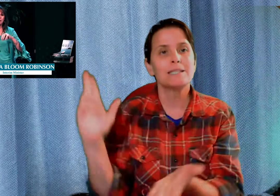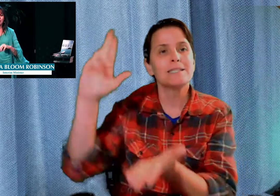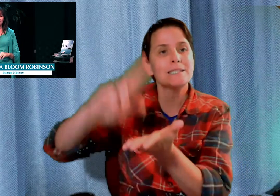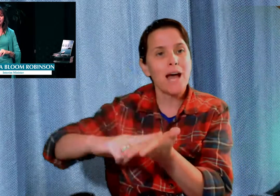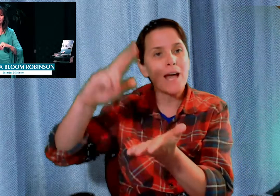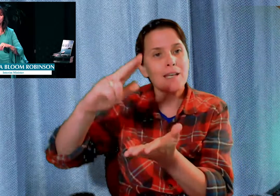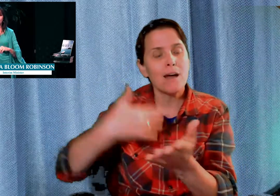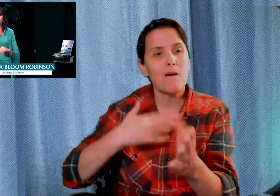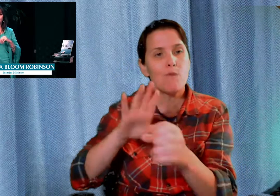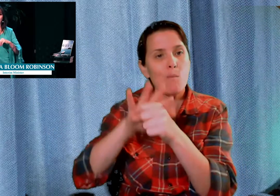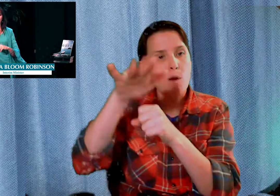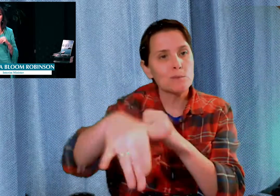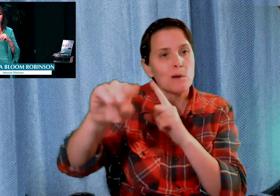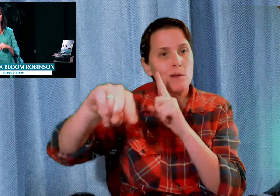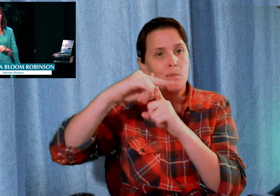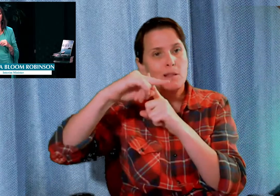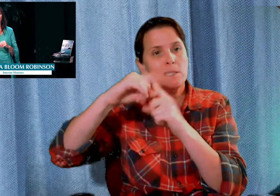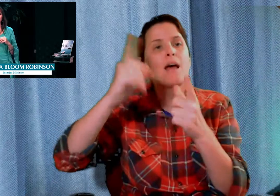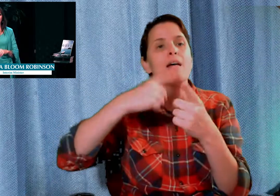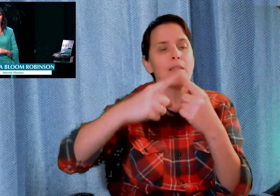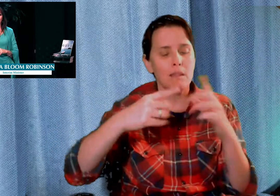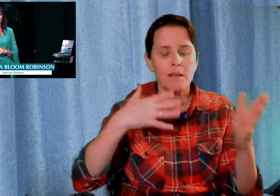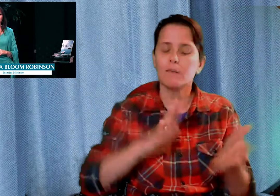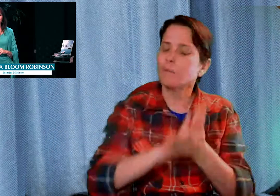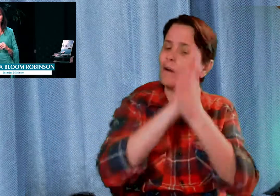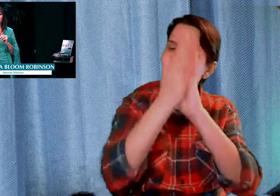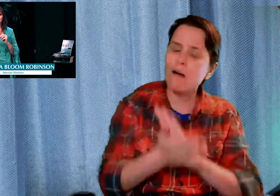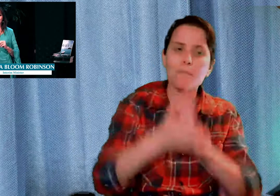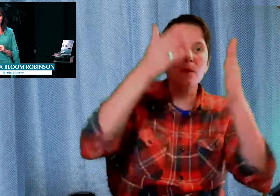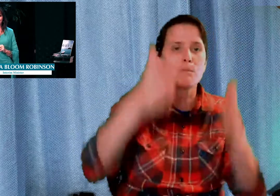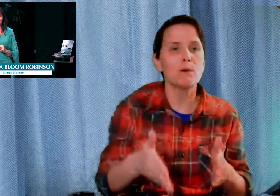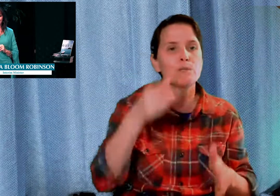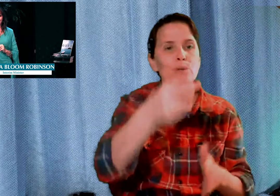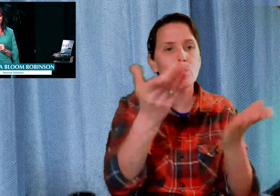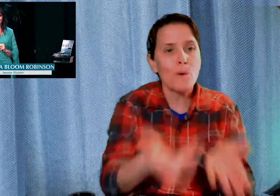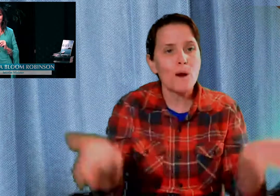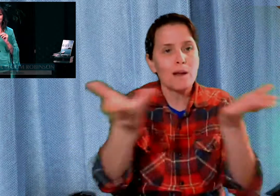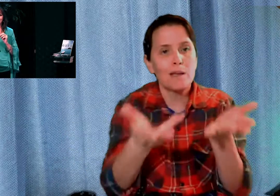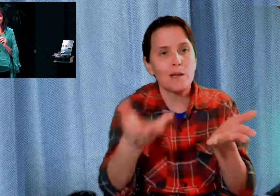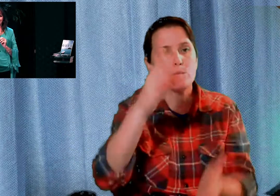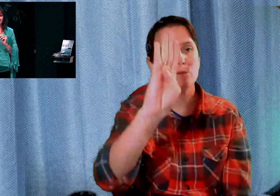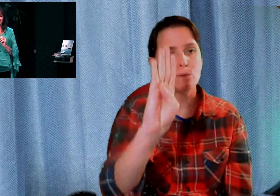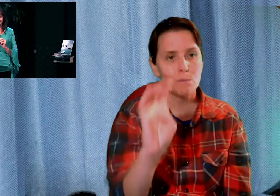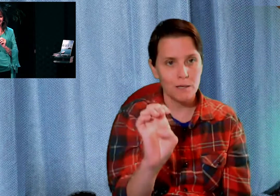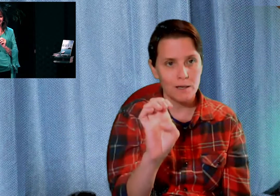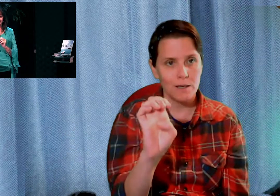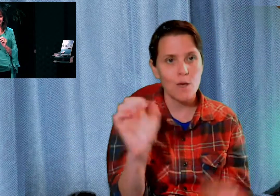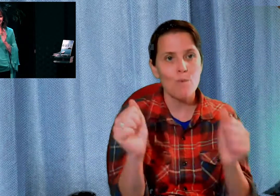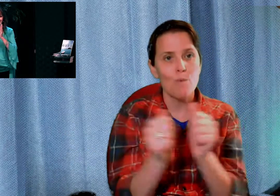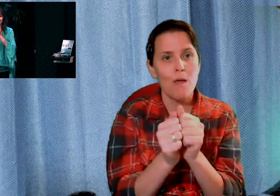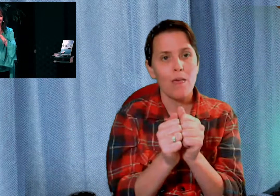and begin to become the person you are here to be with